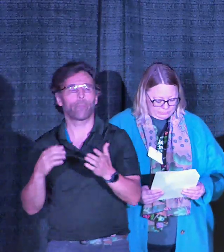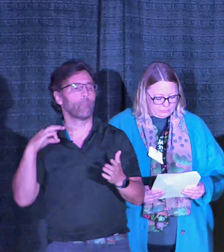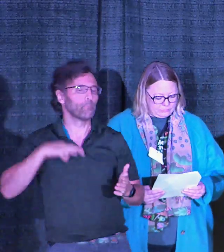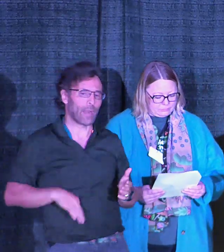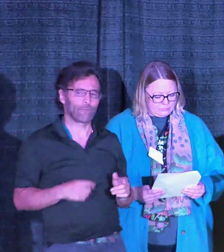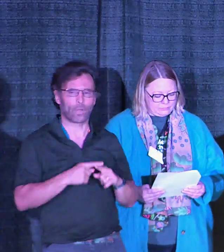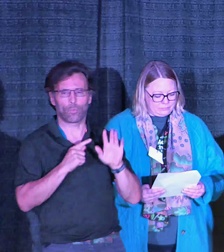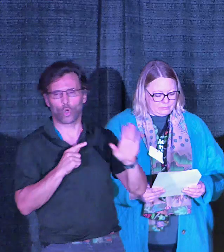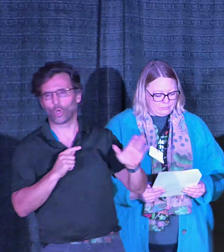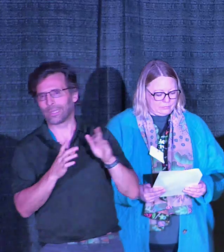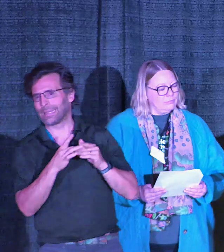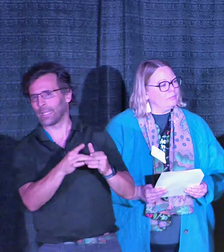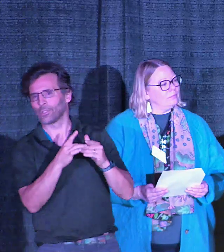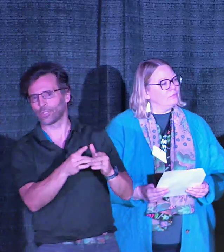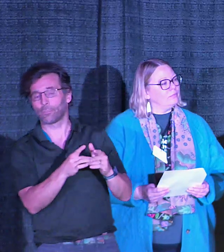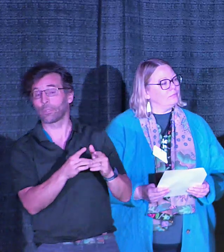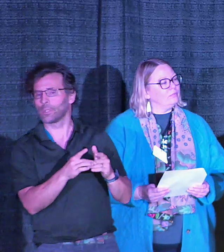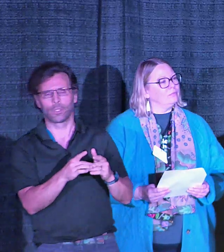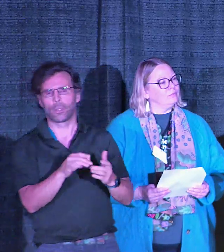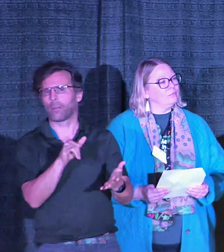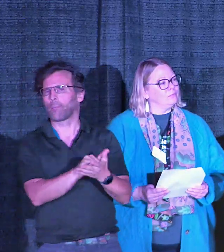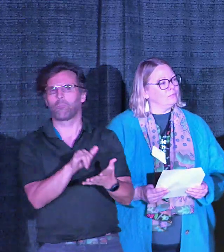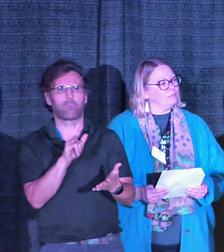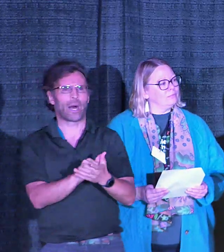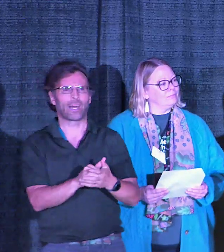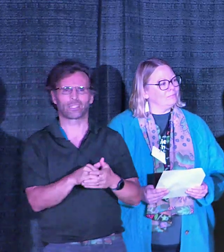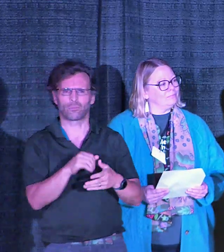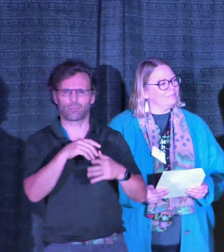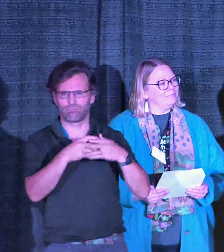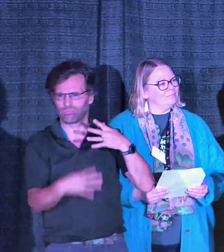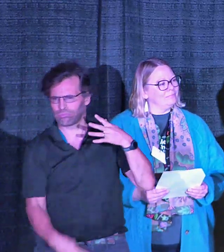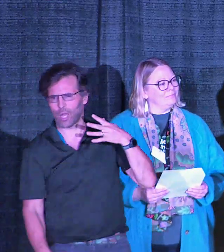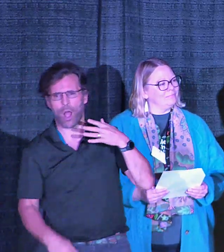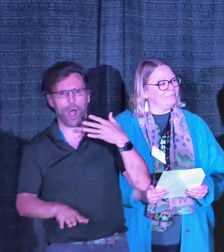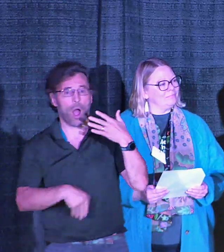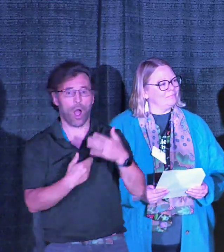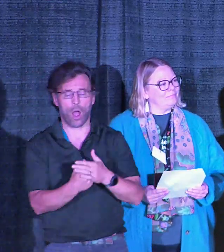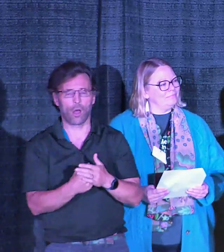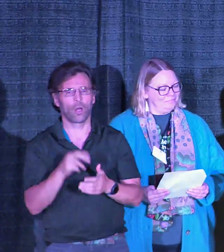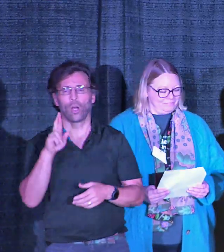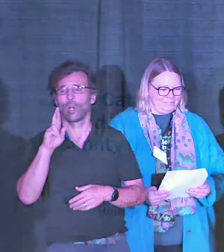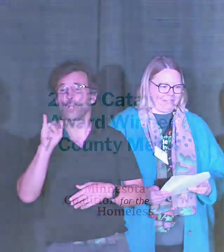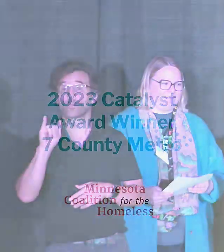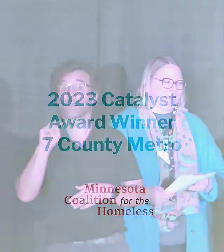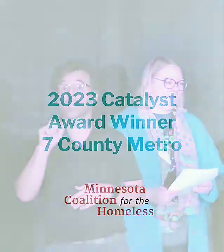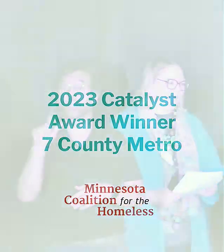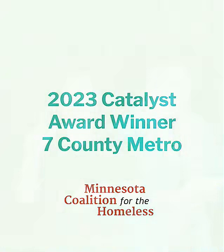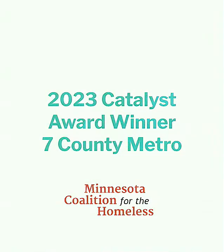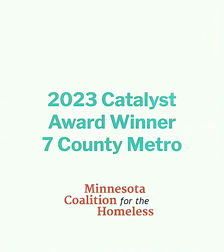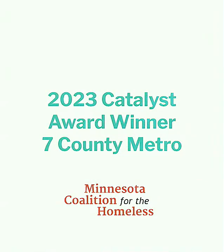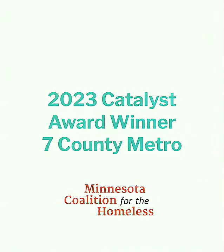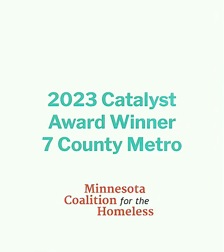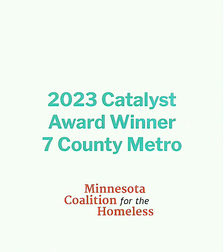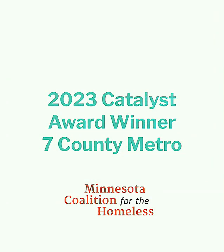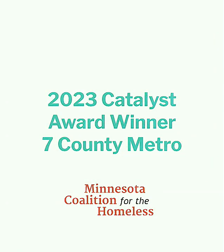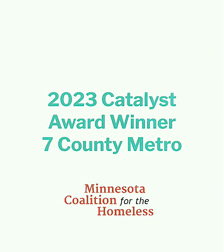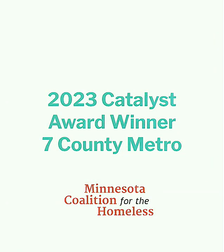her leadership that is impossible to quantify. Rinal Ray.